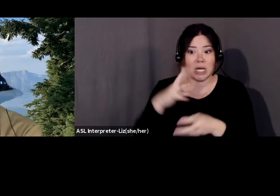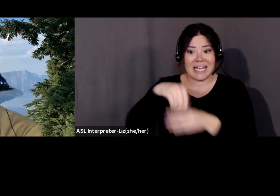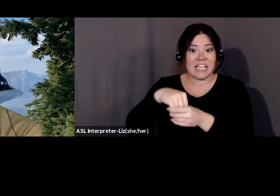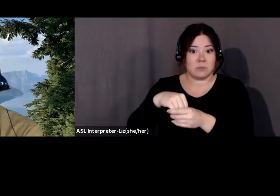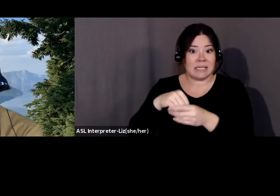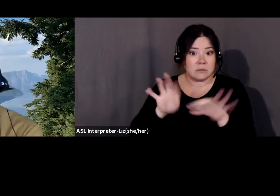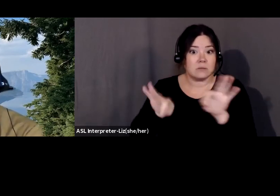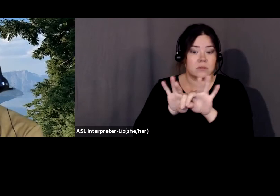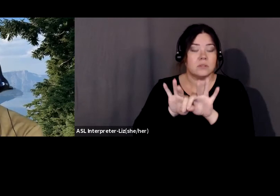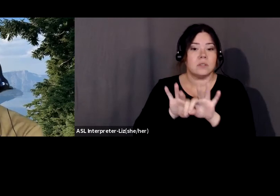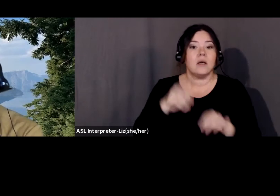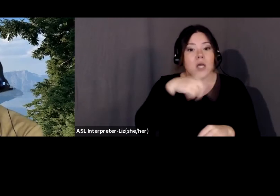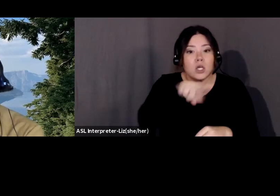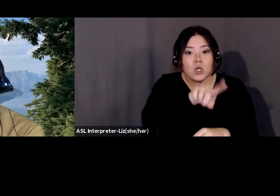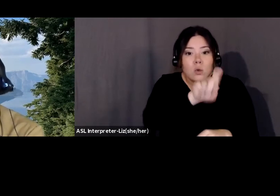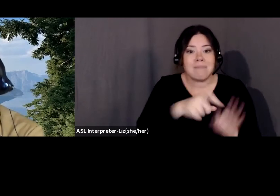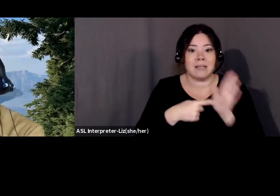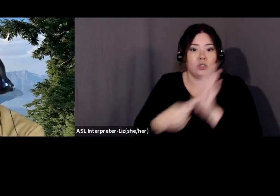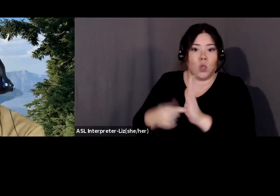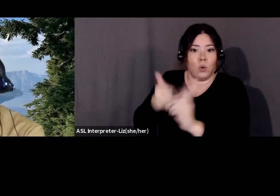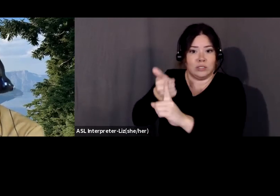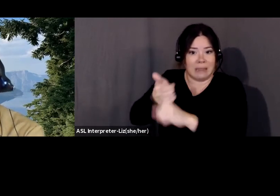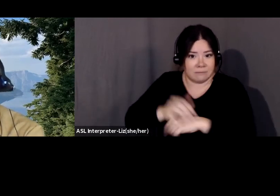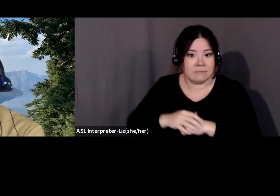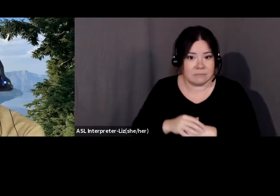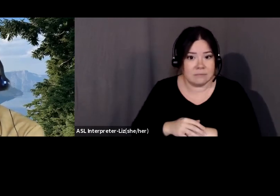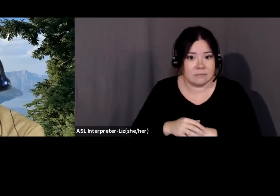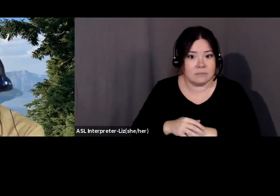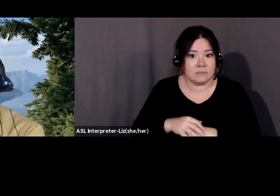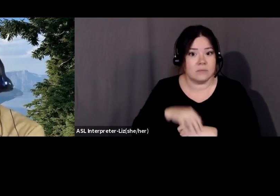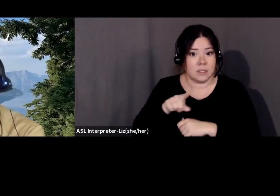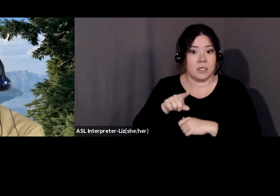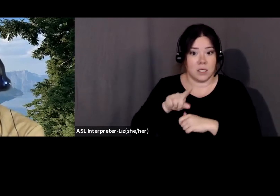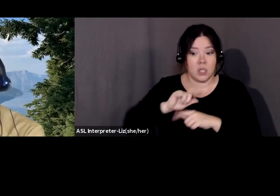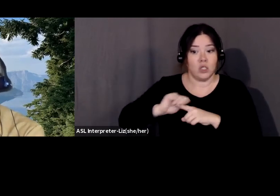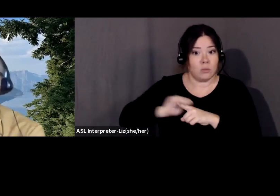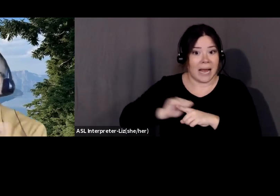things. You practice what you preach.